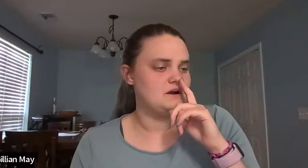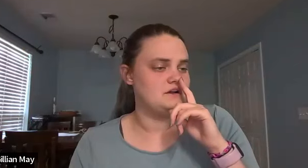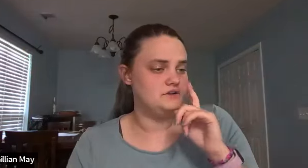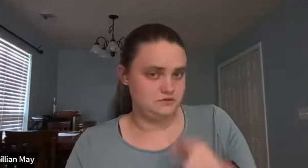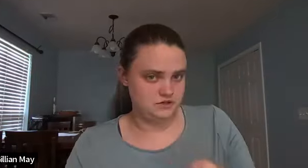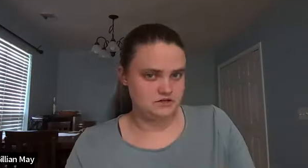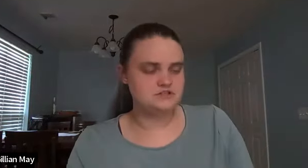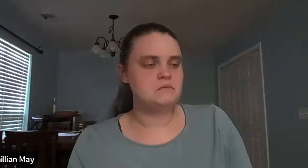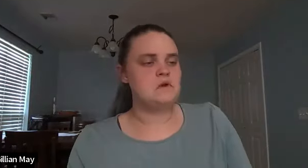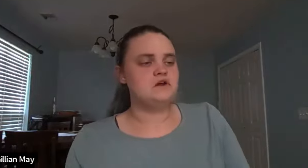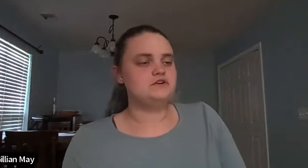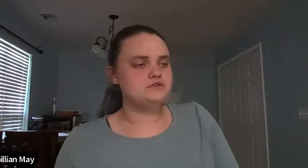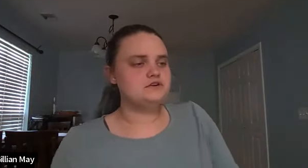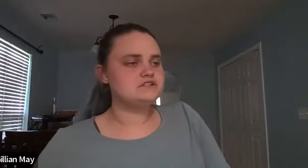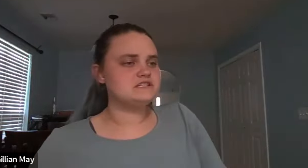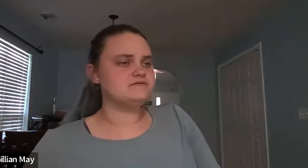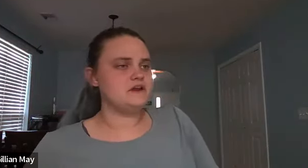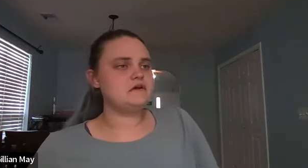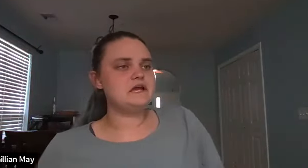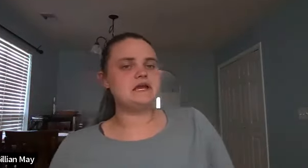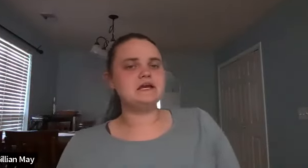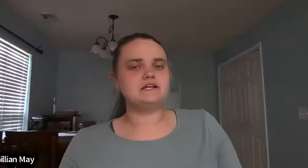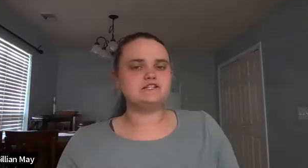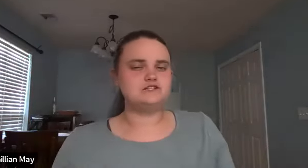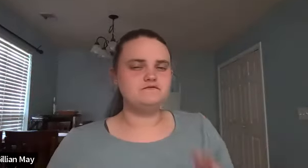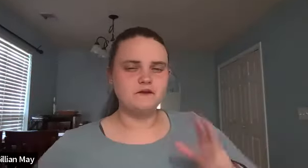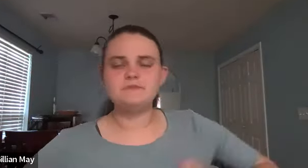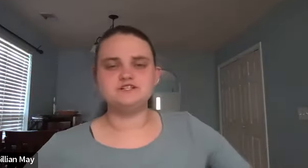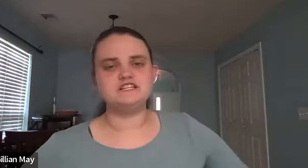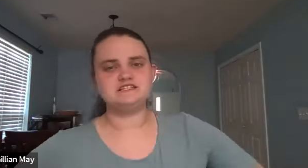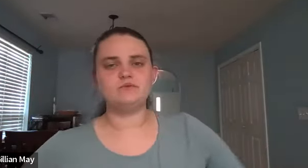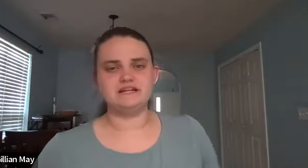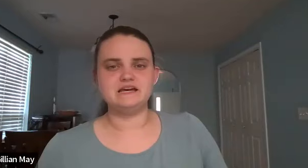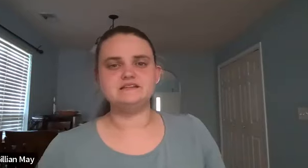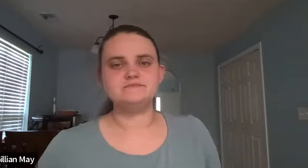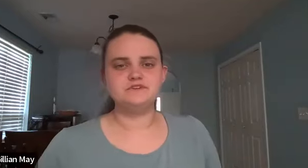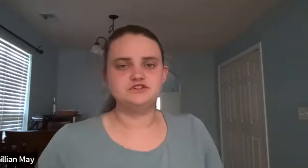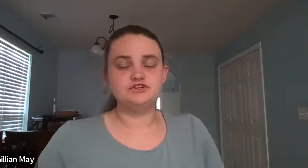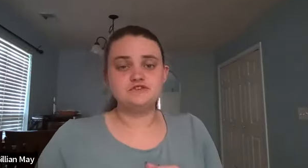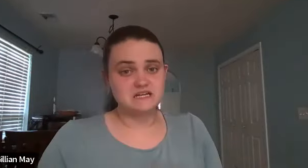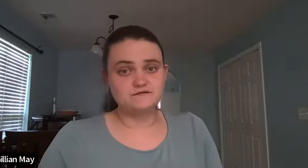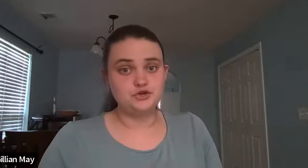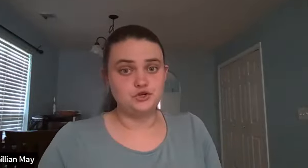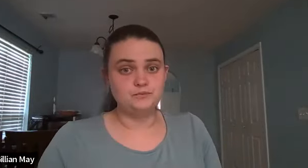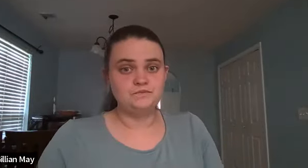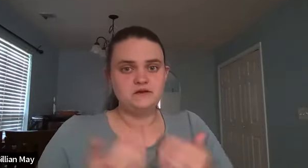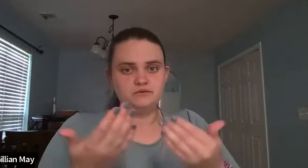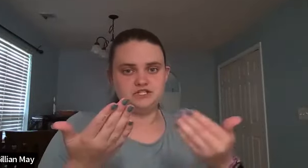For New Year's is very, very much, it's what it says. So you'll do the sign for new, which